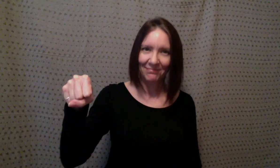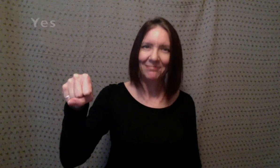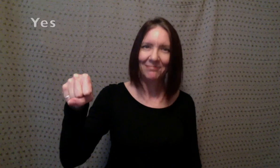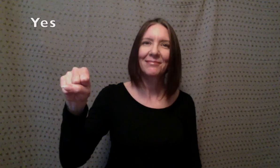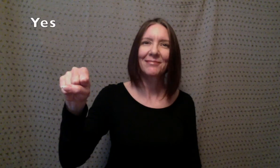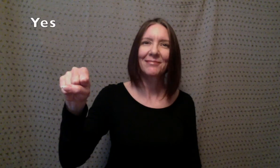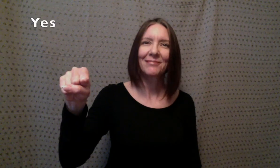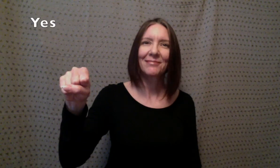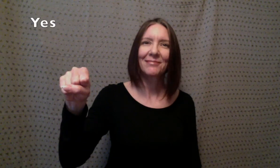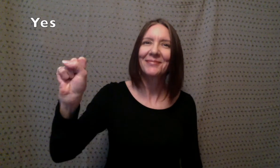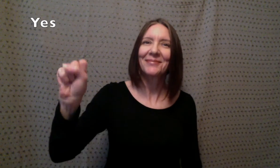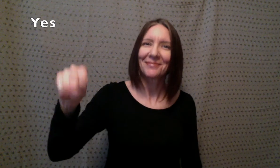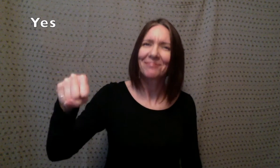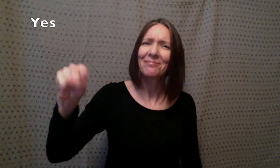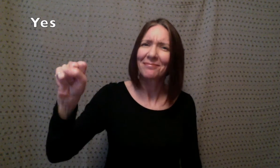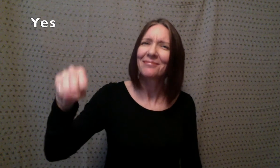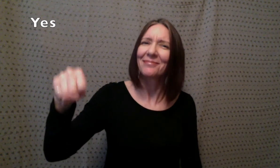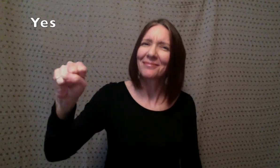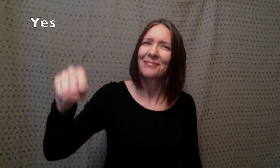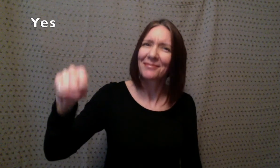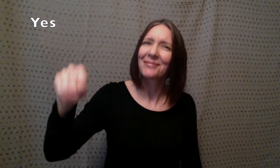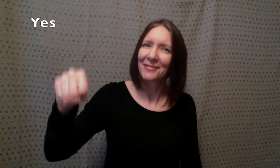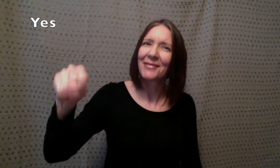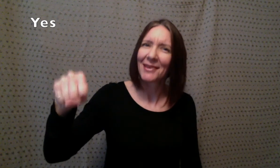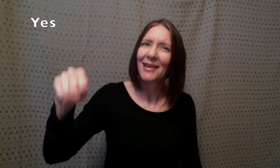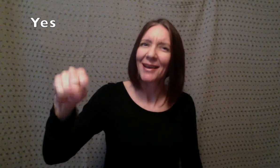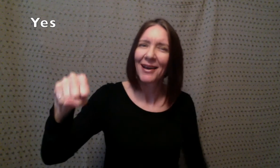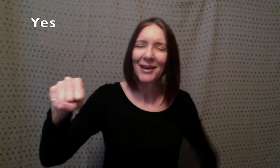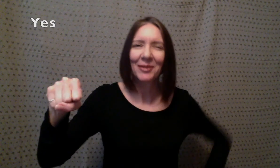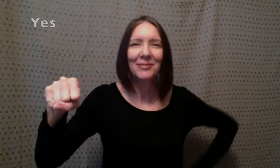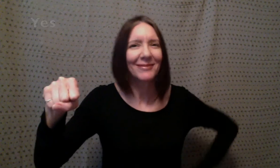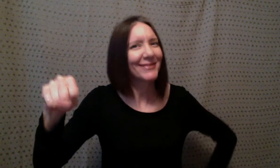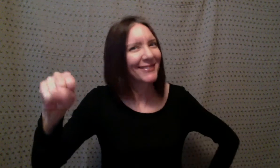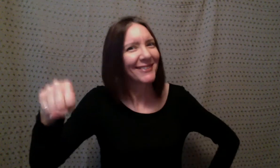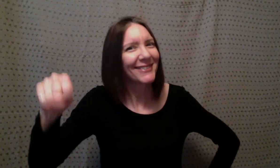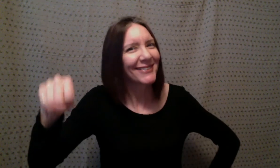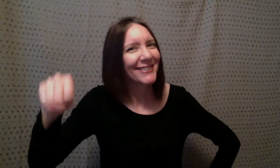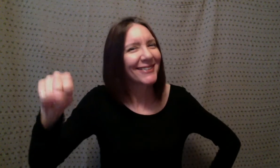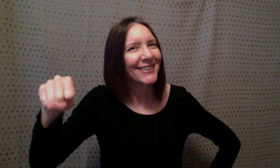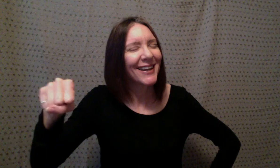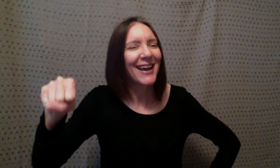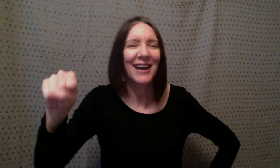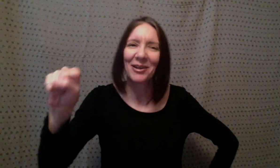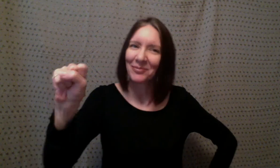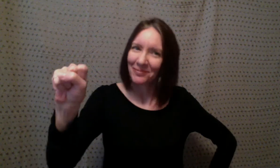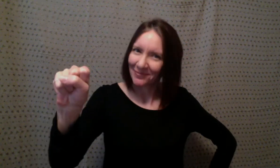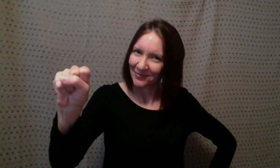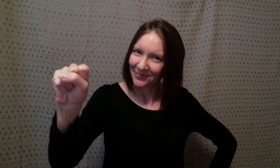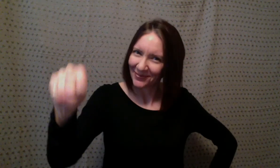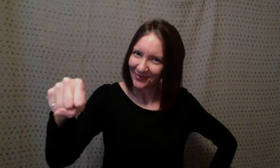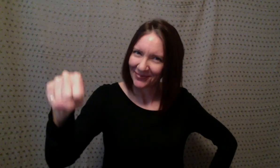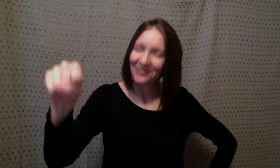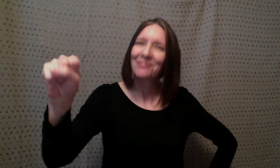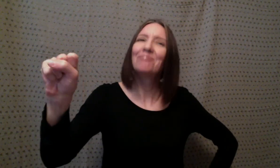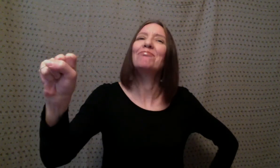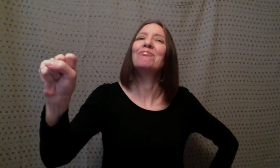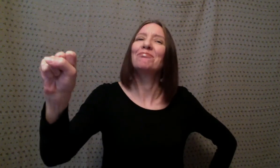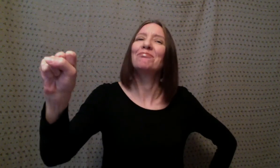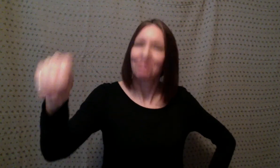sign yes is produced with an S hand shape and mimics the movement of the head. Make sure